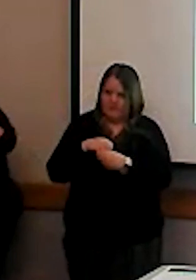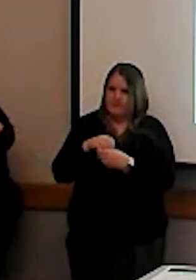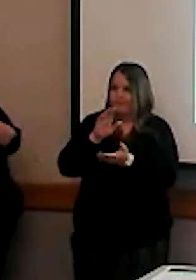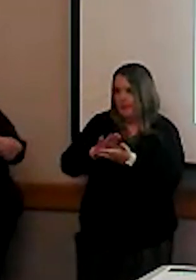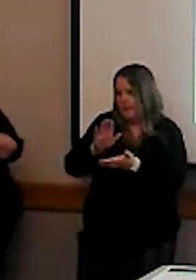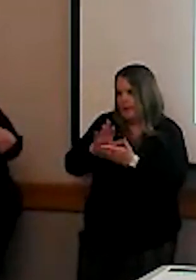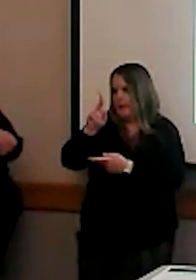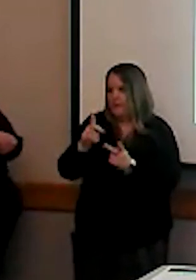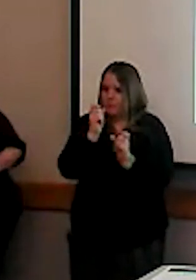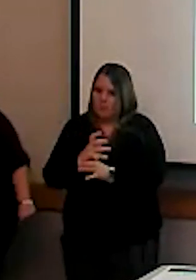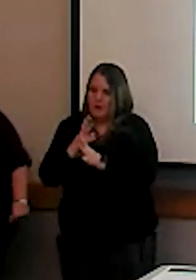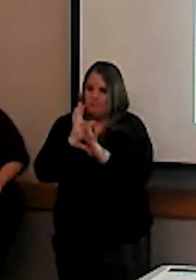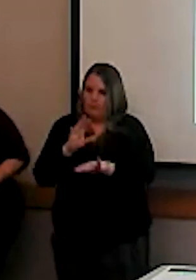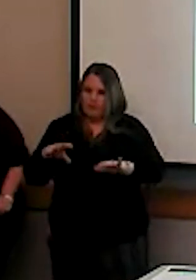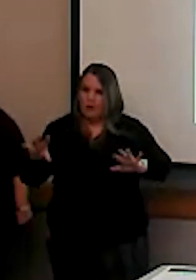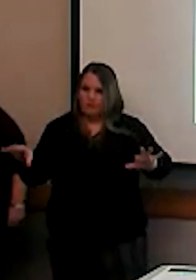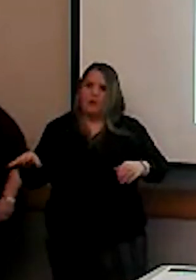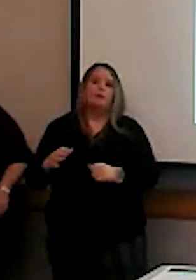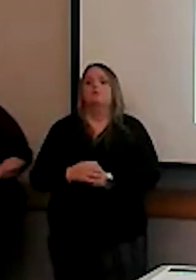the cleanup, the prep, the whole bit.